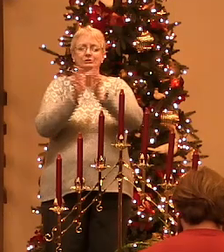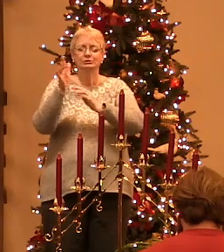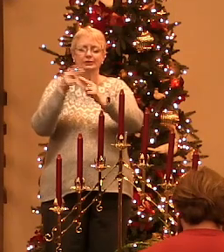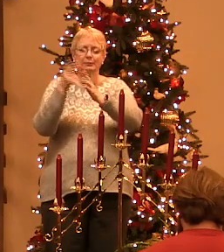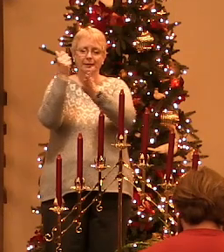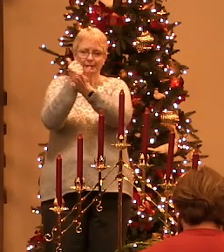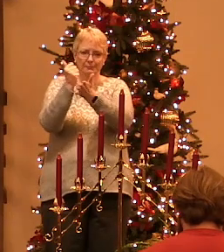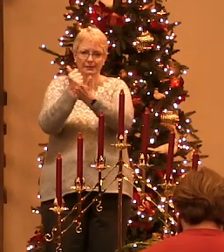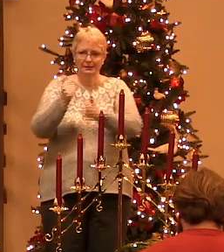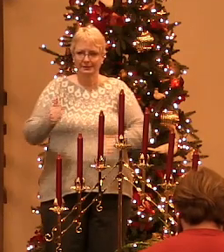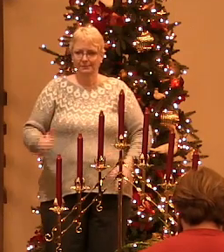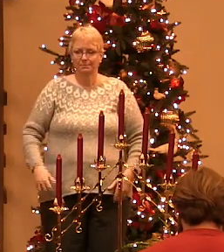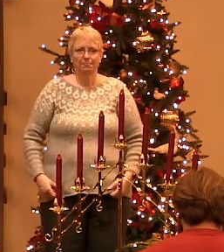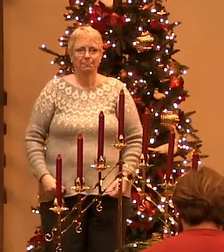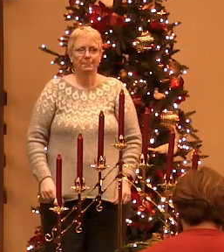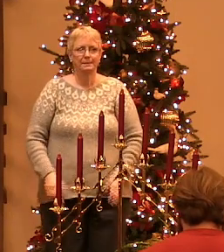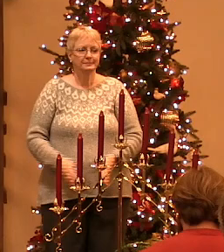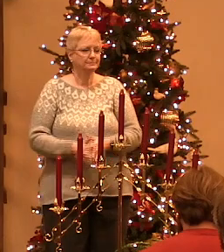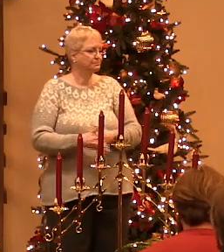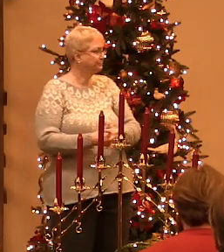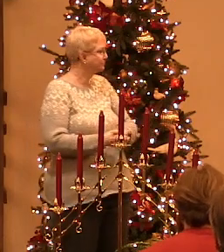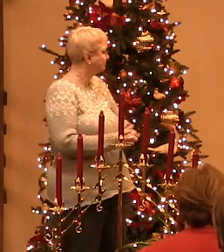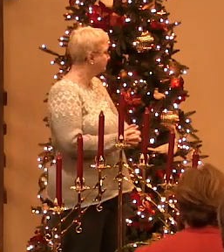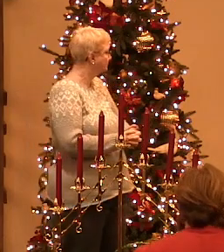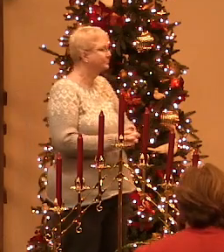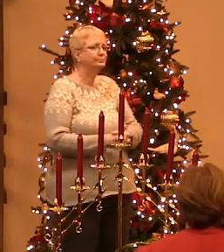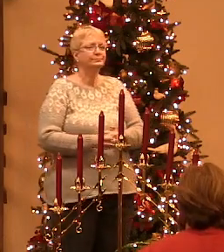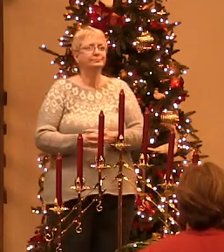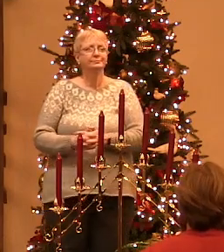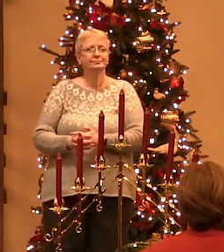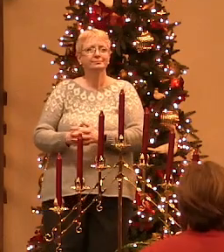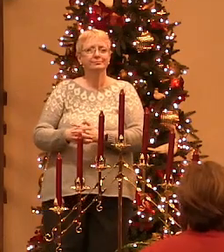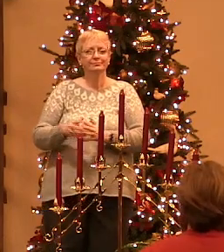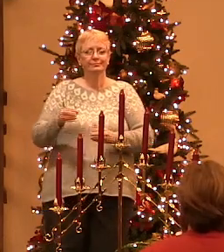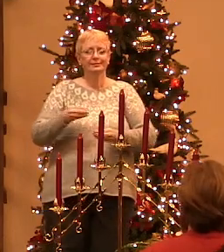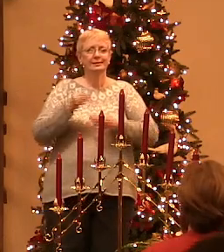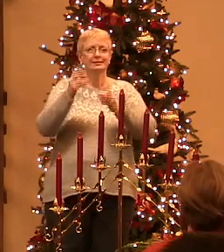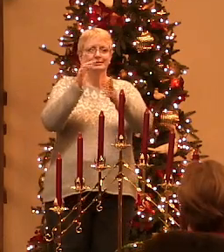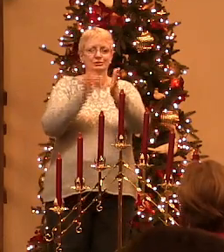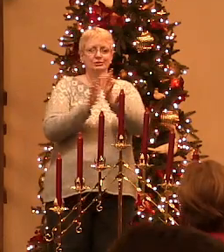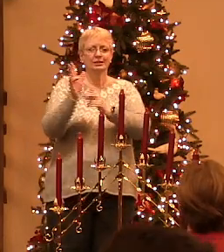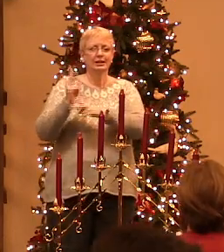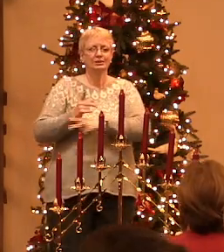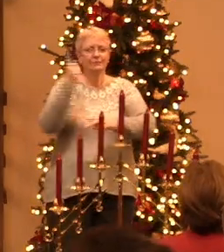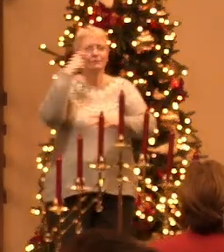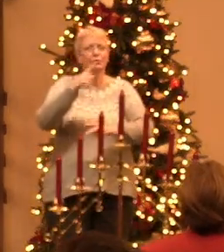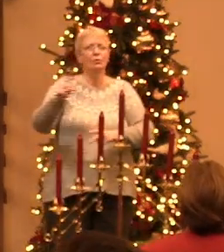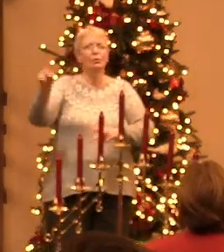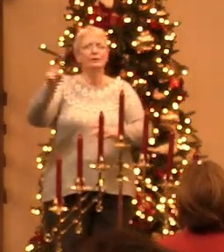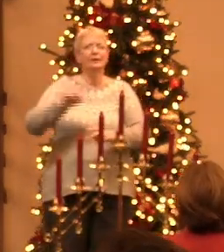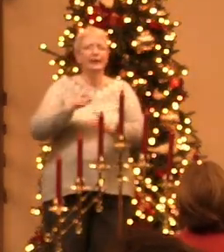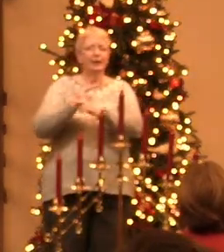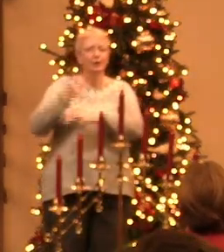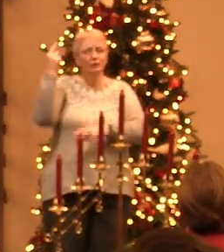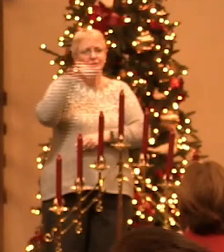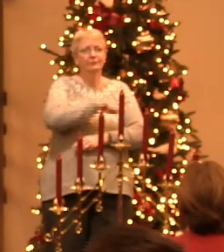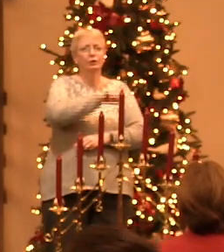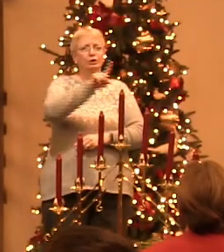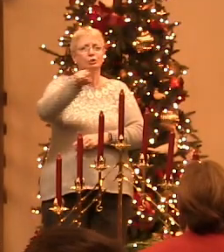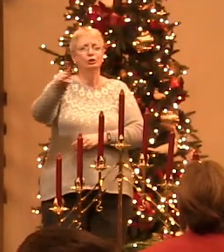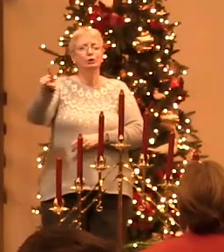name. Amen. Your cares on him, for he cares.